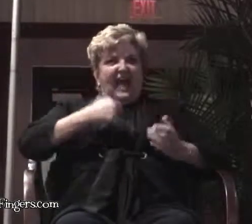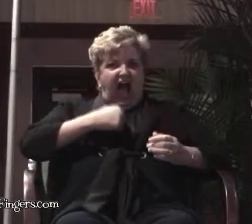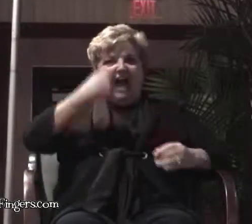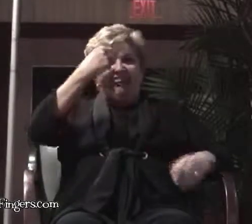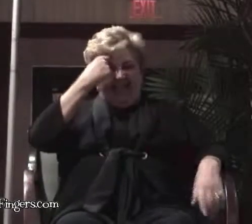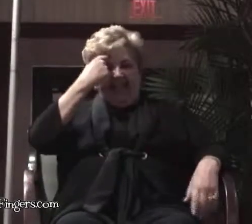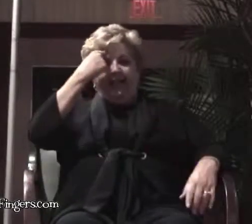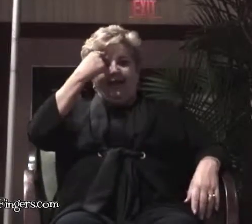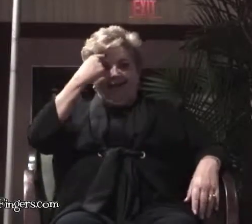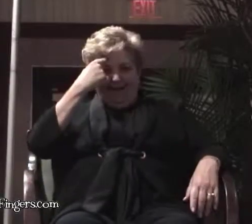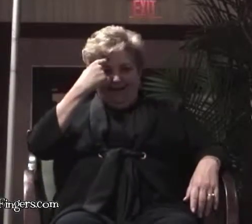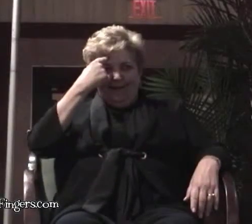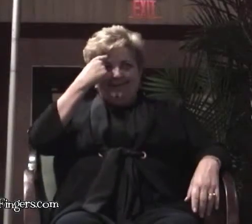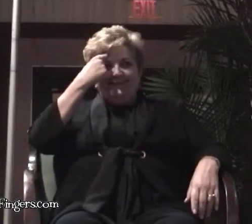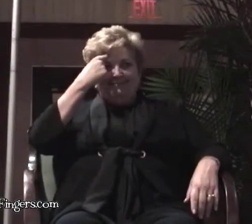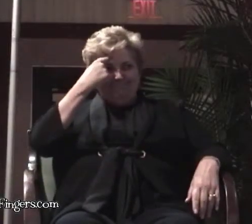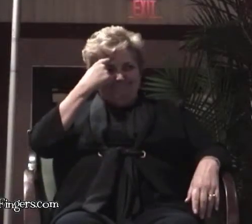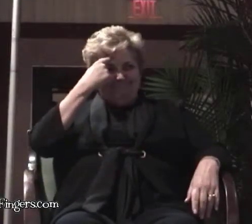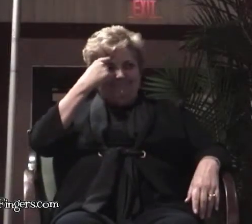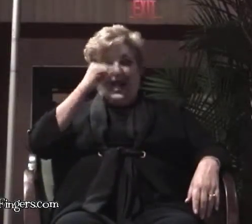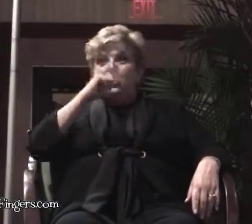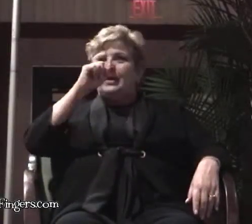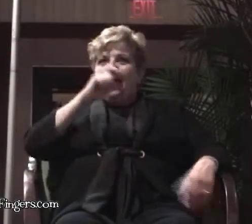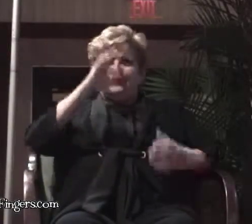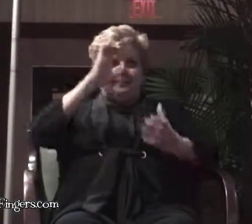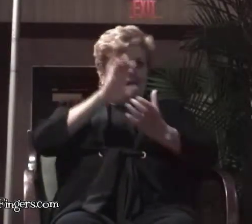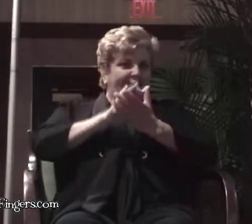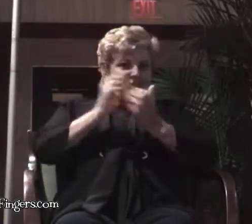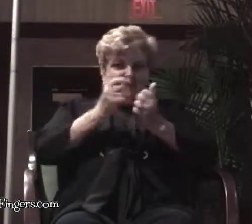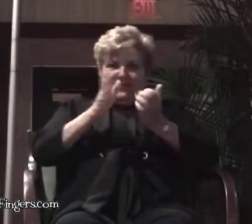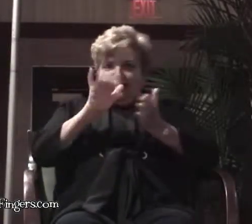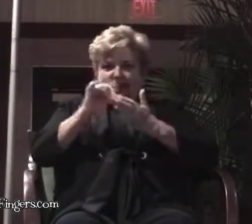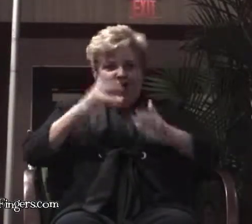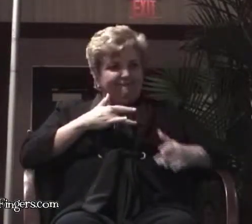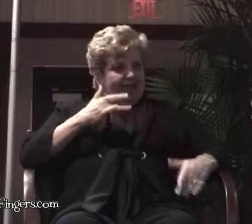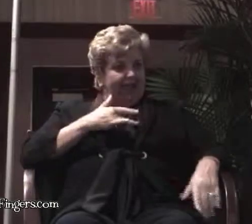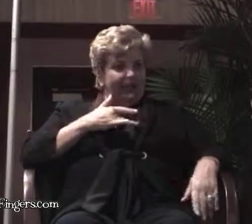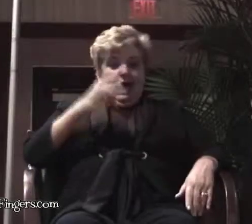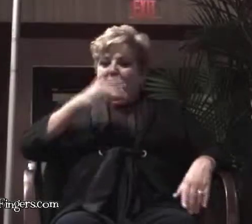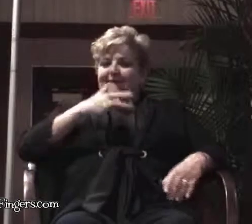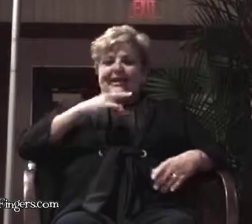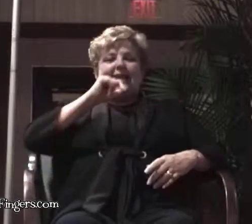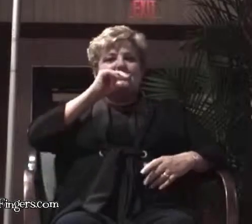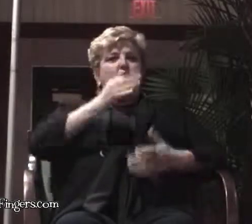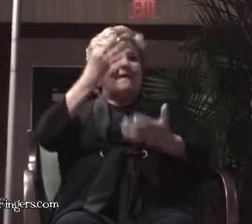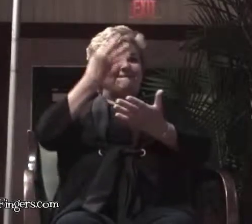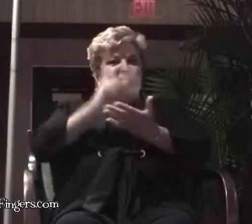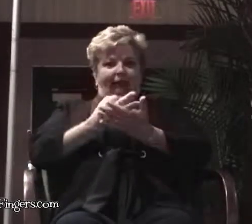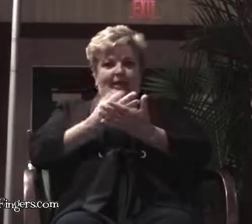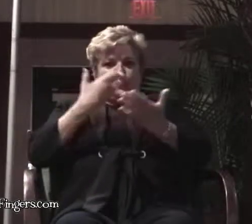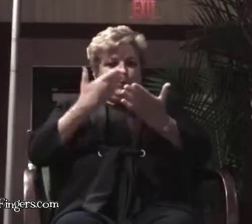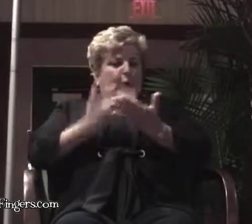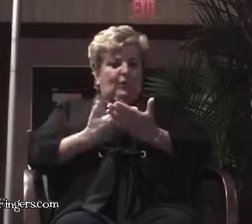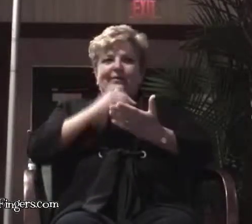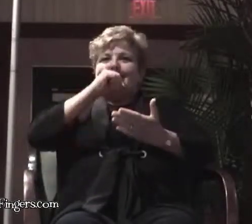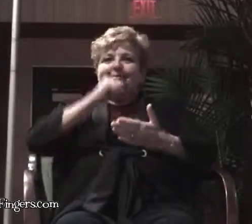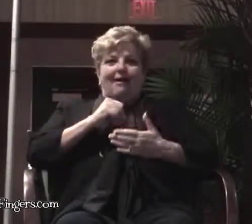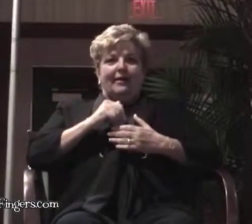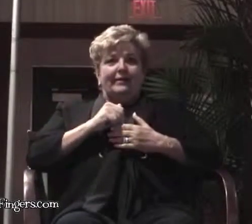I don't have to believe everything that I feel. Feelings are facts. You know, they're just how I feel. And so if you